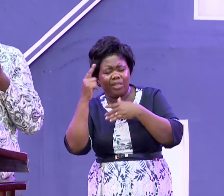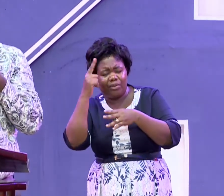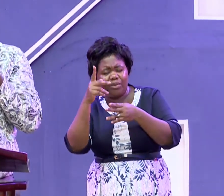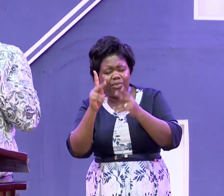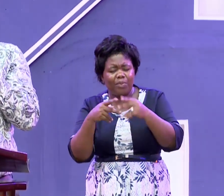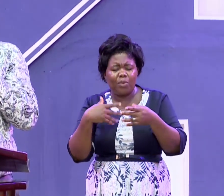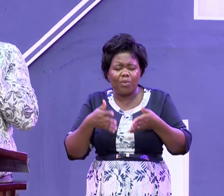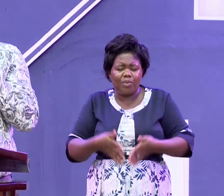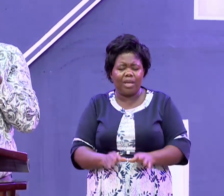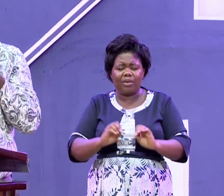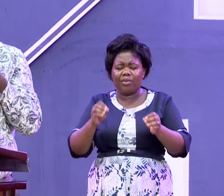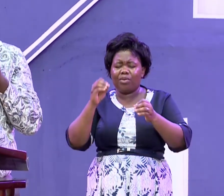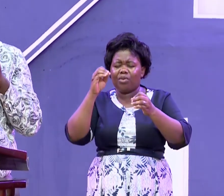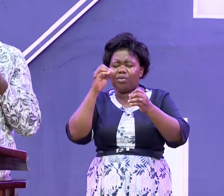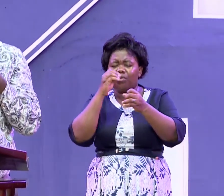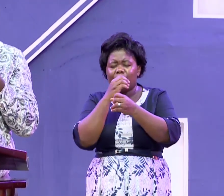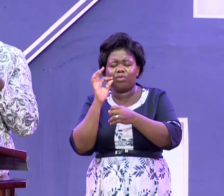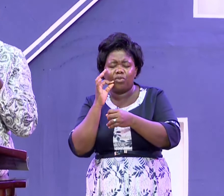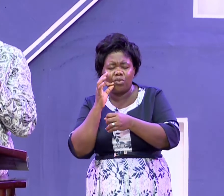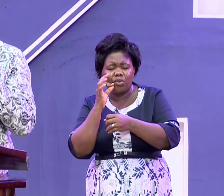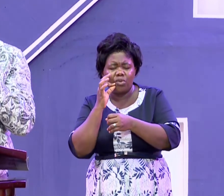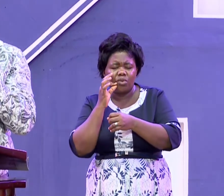waiting for those that don't bear fruit.